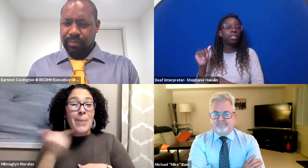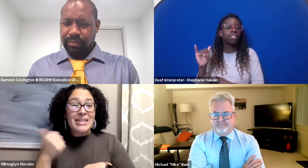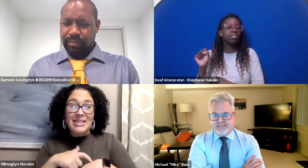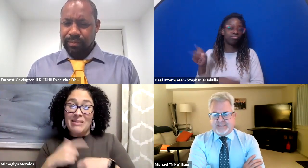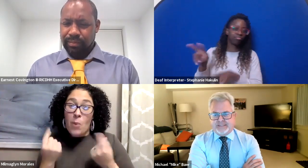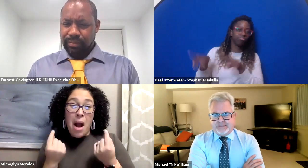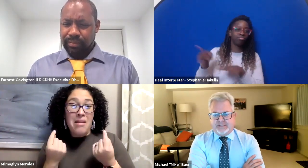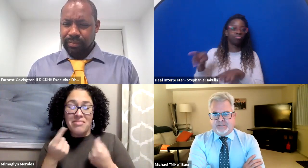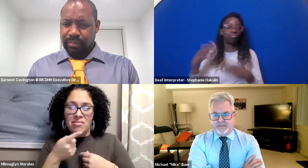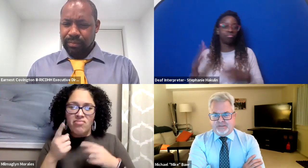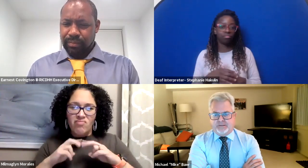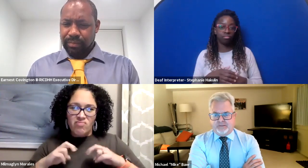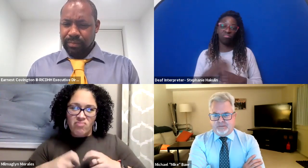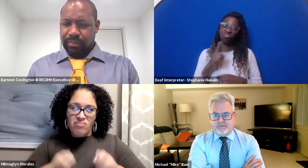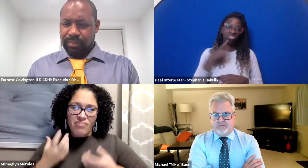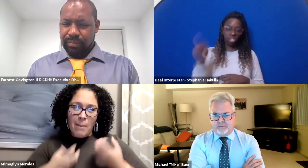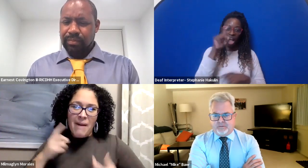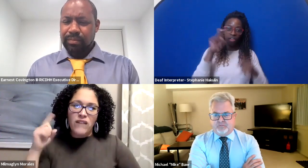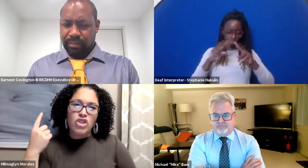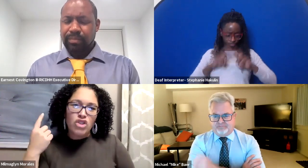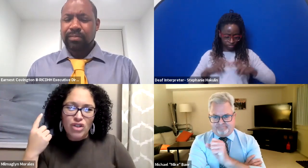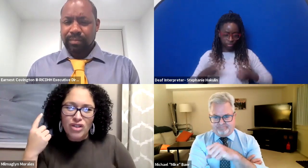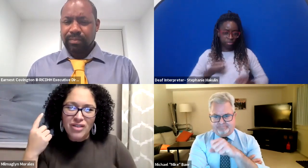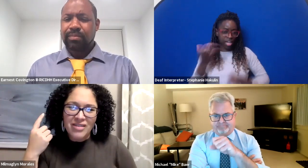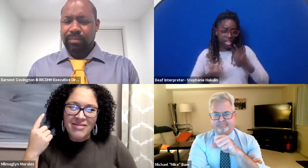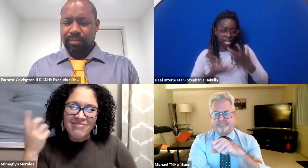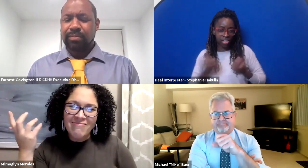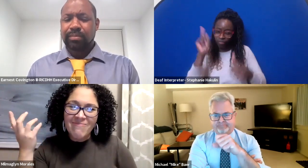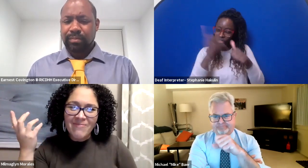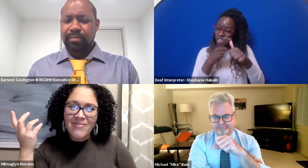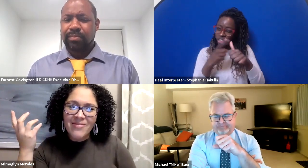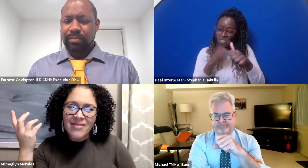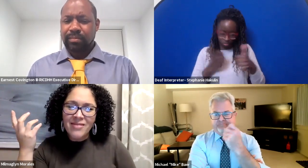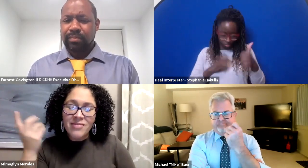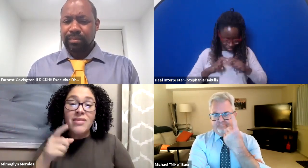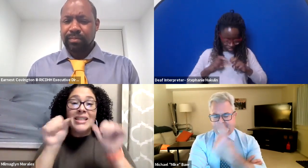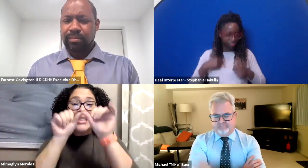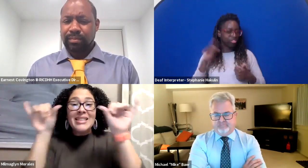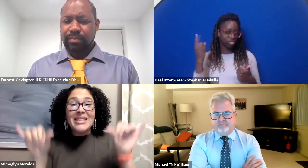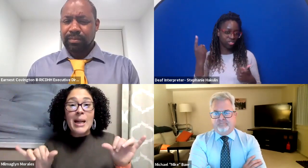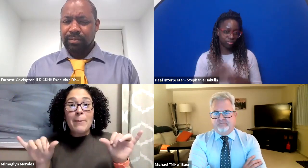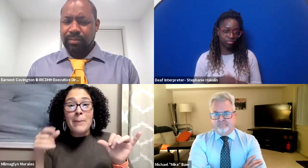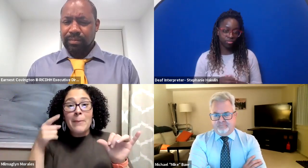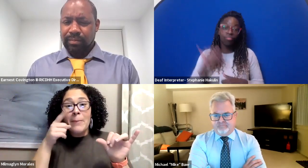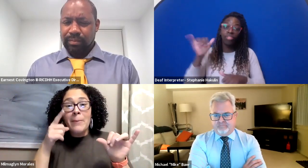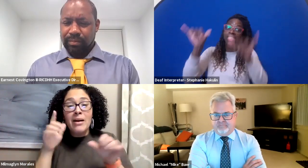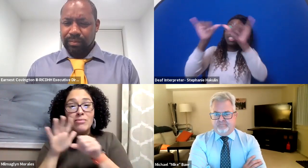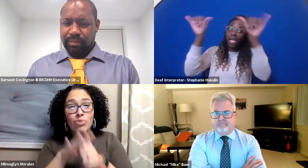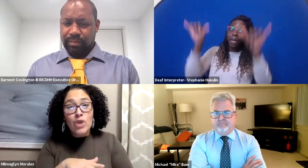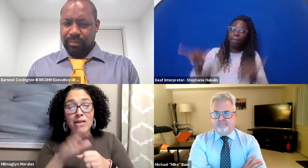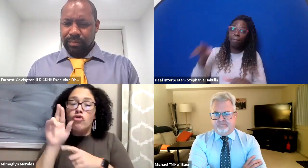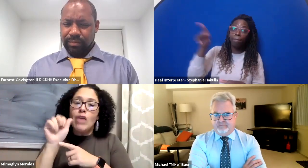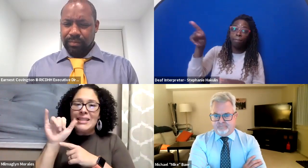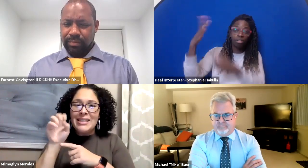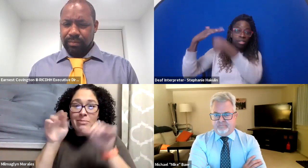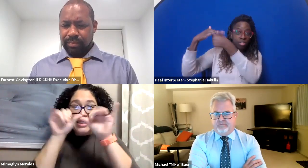a lot of them have implicit bias if they're white. So first, they have to unpack that white privilege because